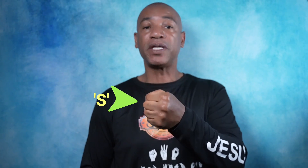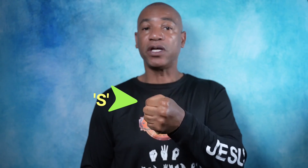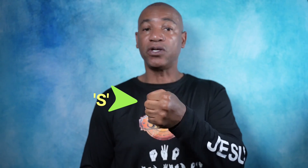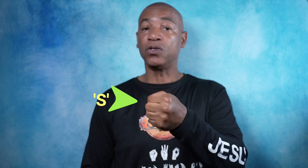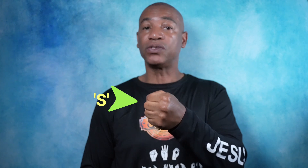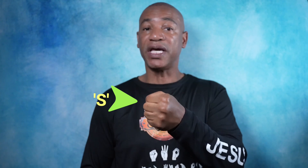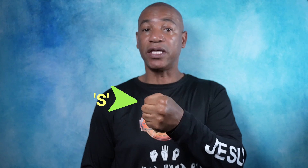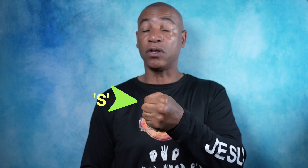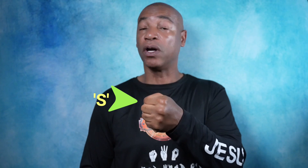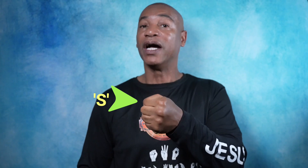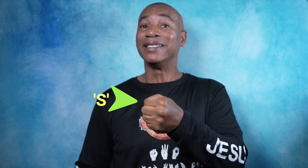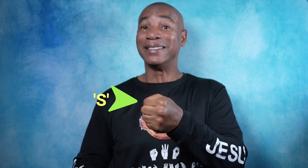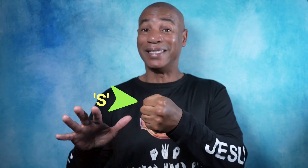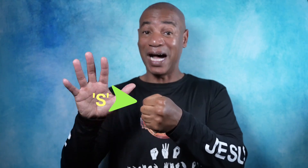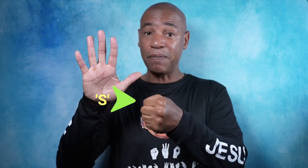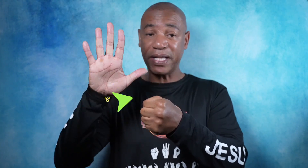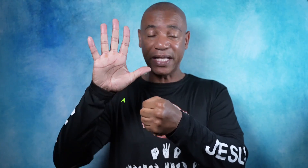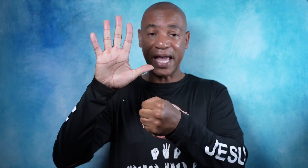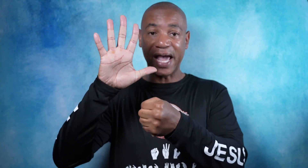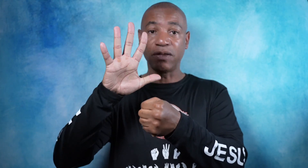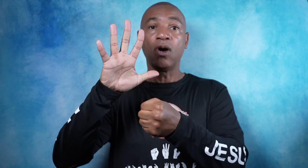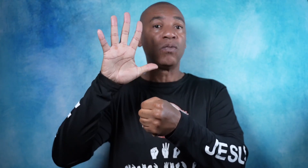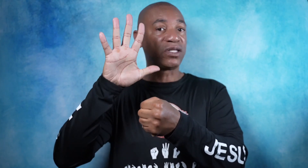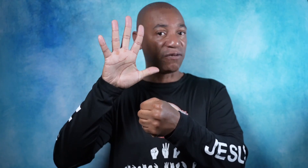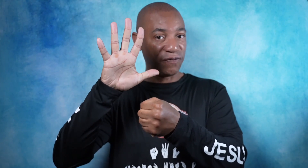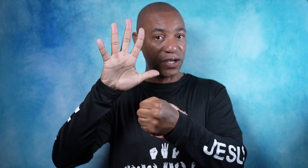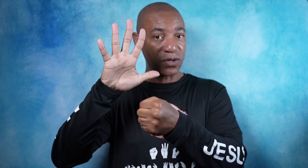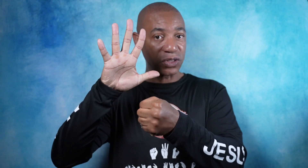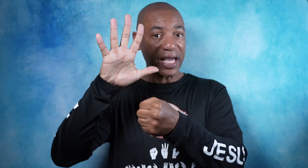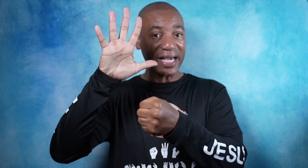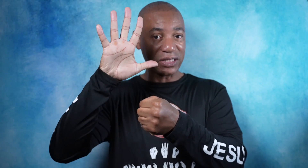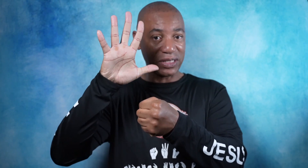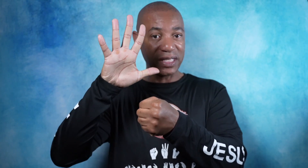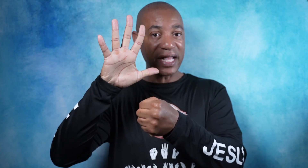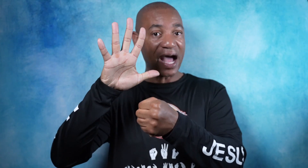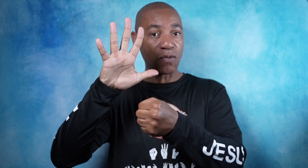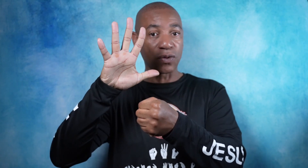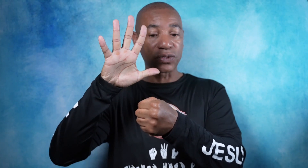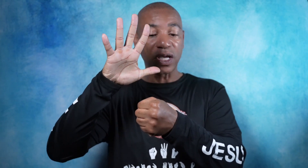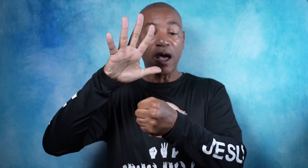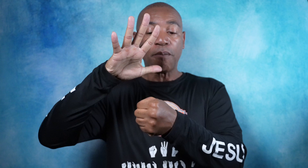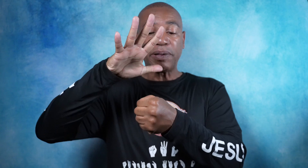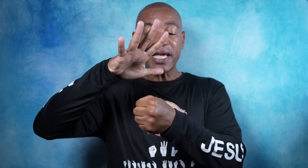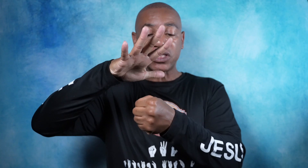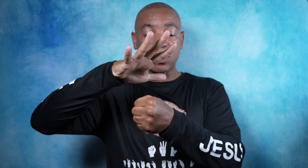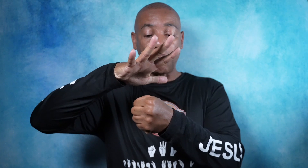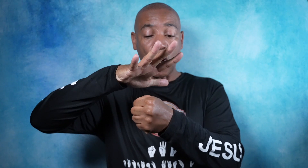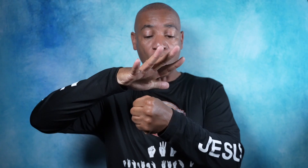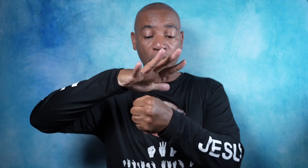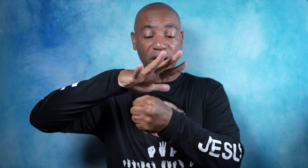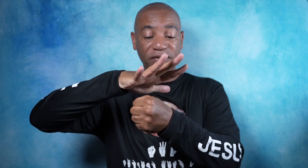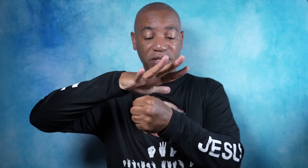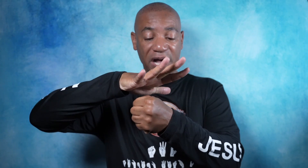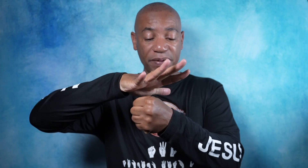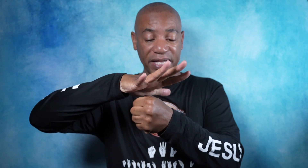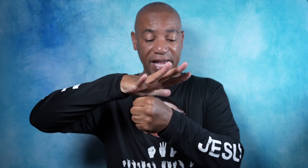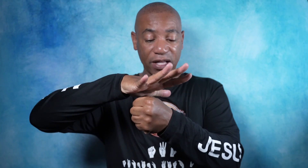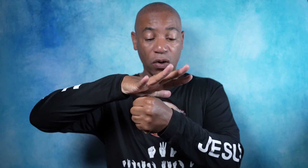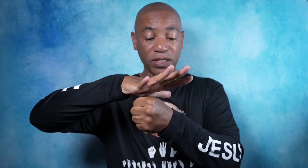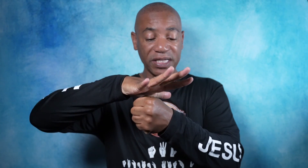here, you'll take your dominant hand with the fingers extended outwards, place the palm of the dominant hand on